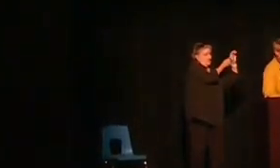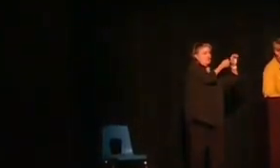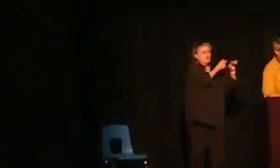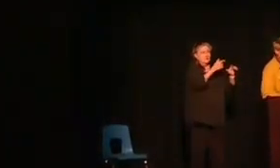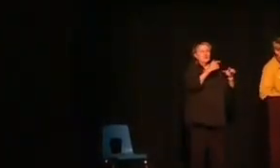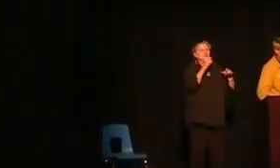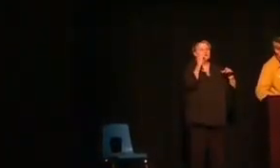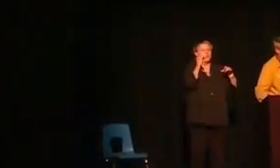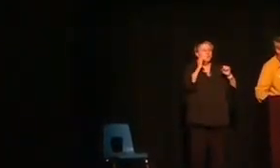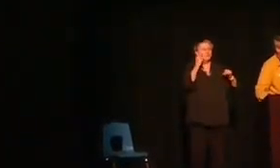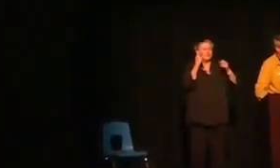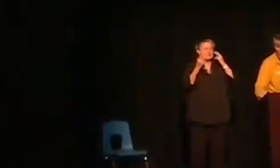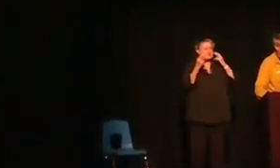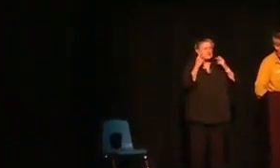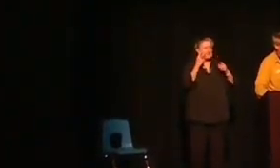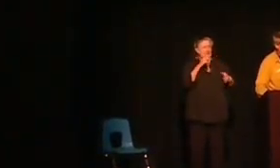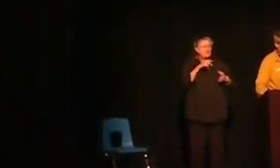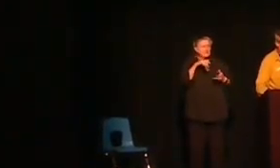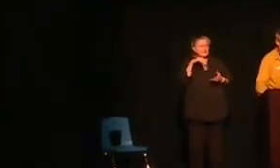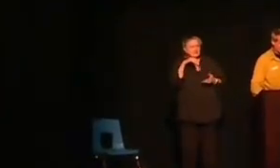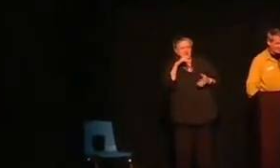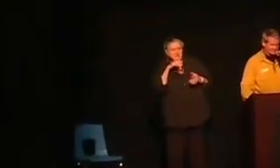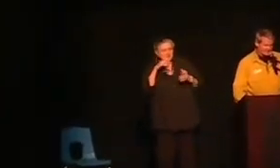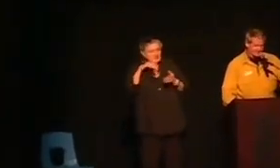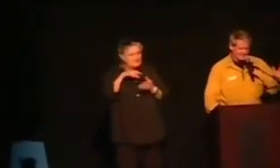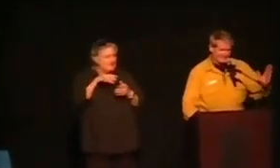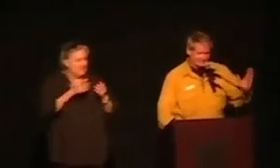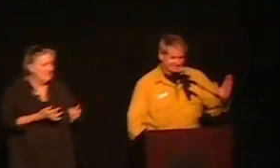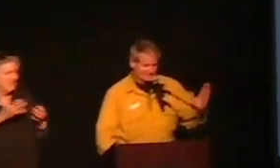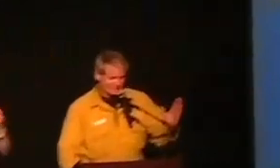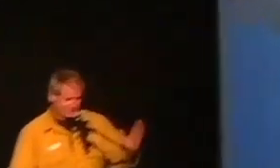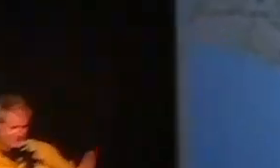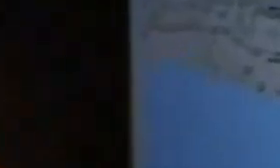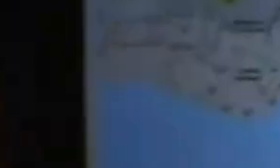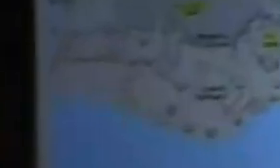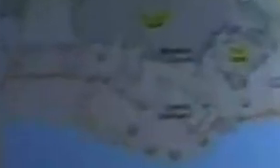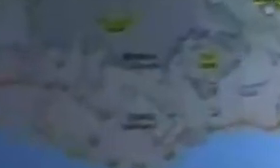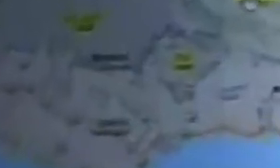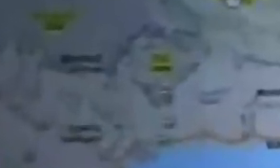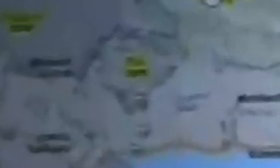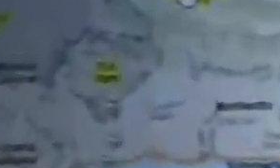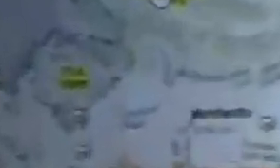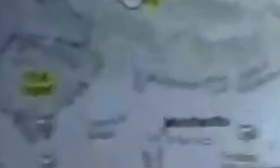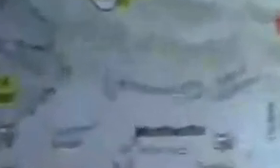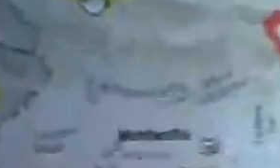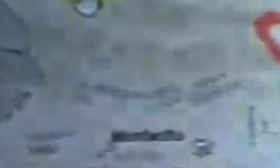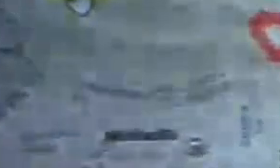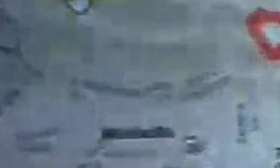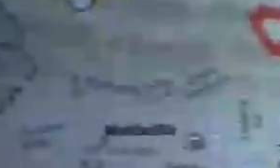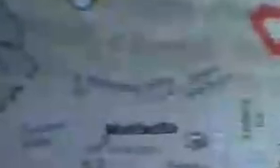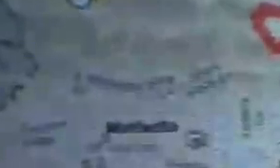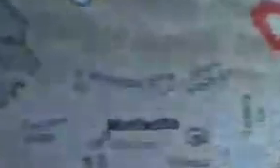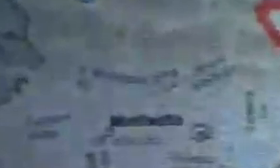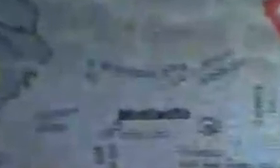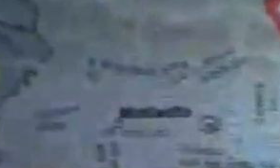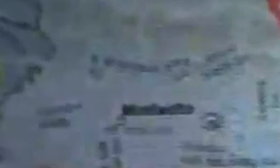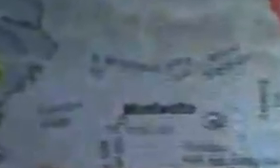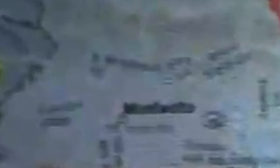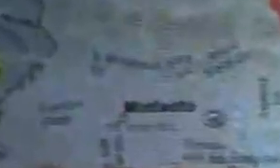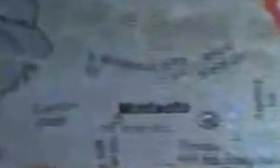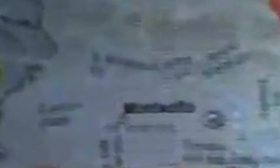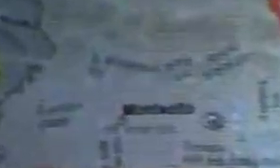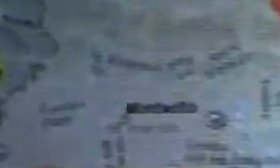Hopefully at home we can see that. That's the leading edge of the fire, and it is right in San Ysidro Creek. Our direct